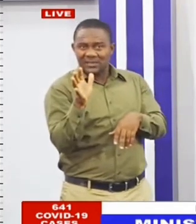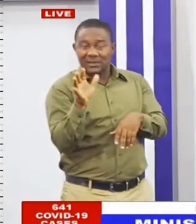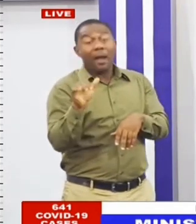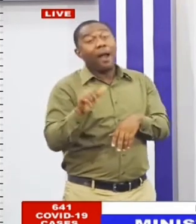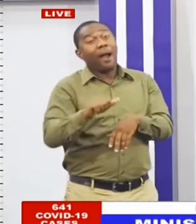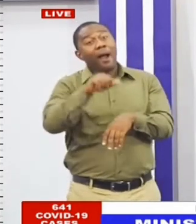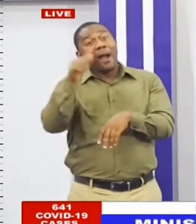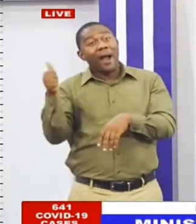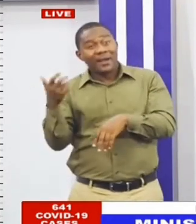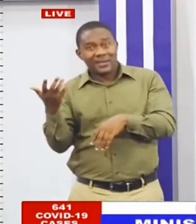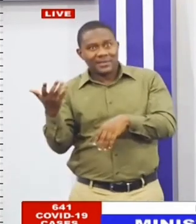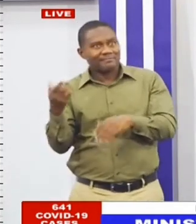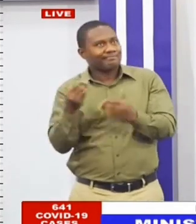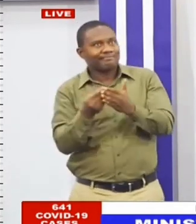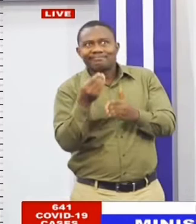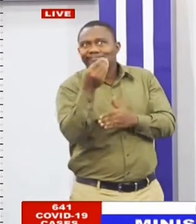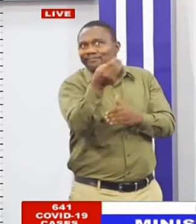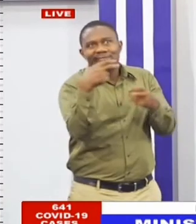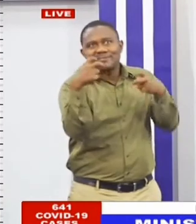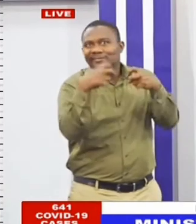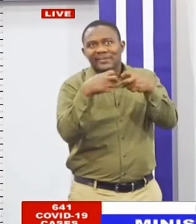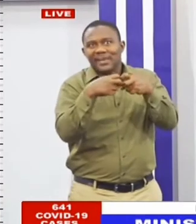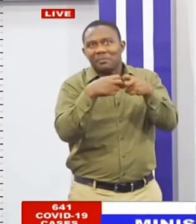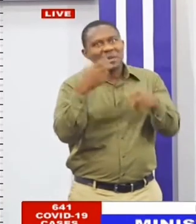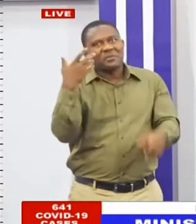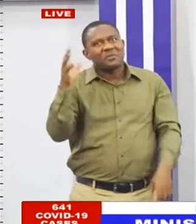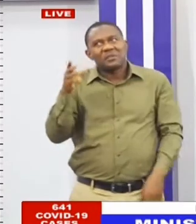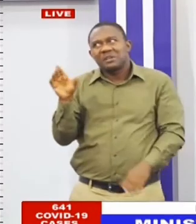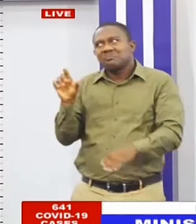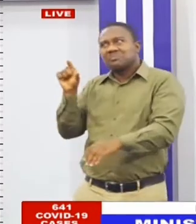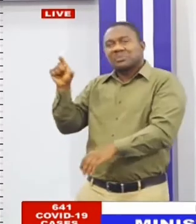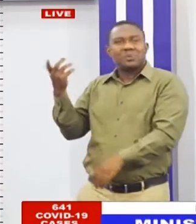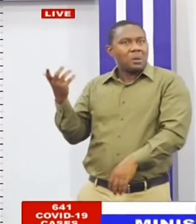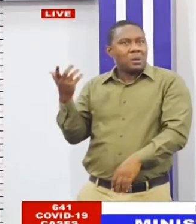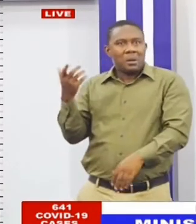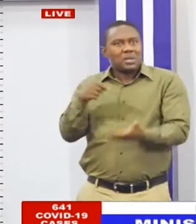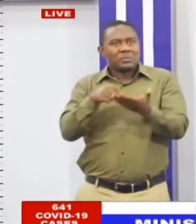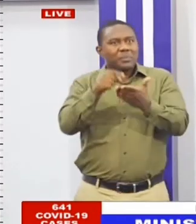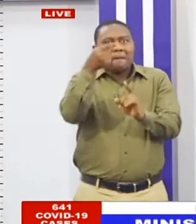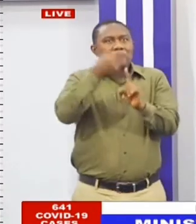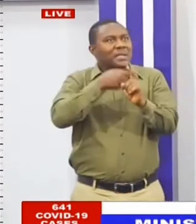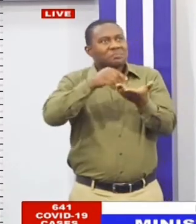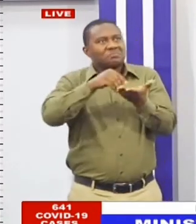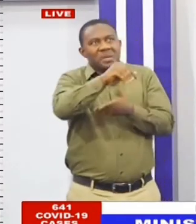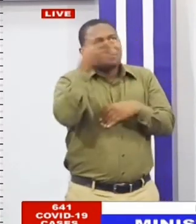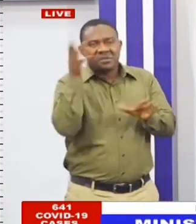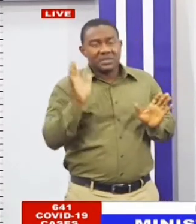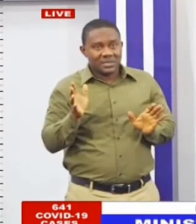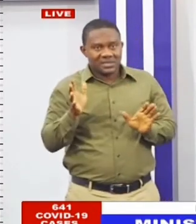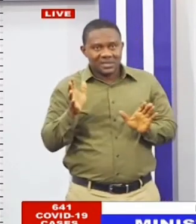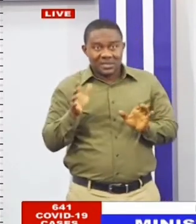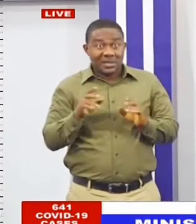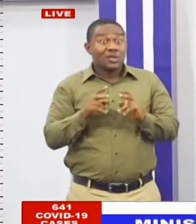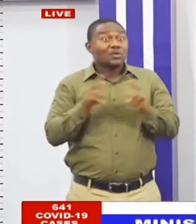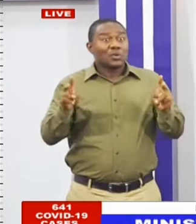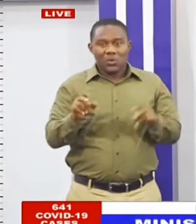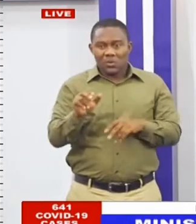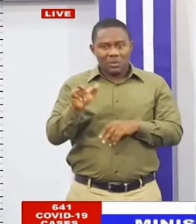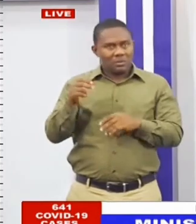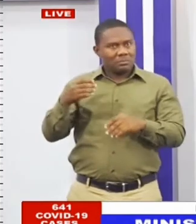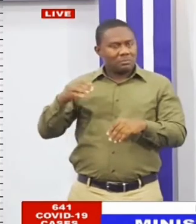people have already bought their postpaid. So the April